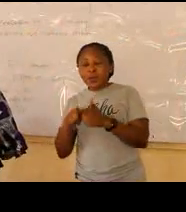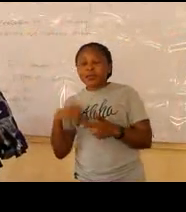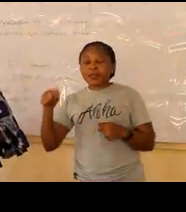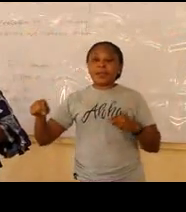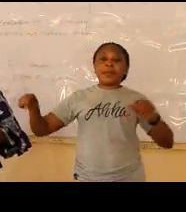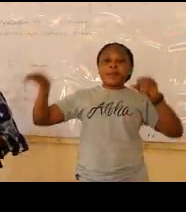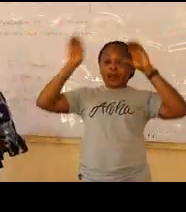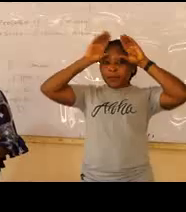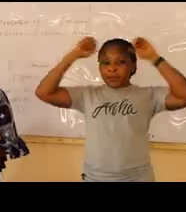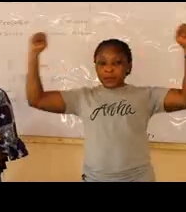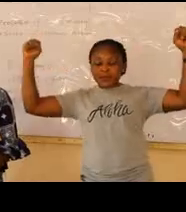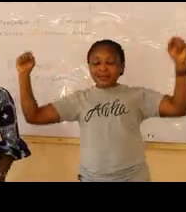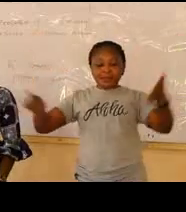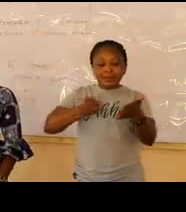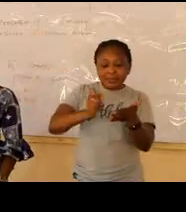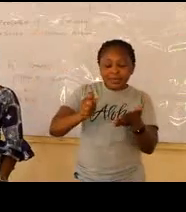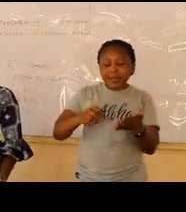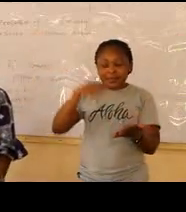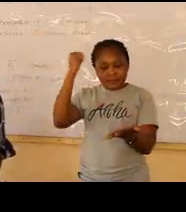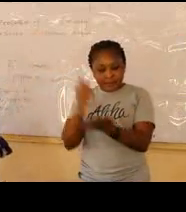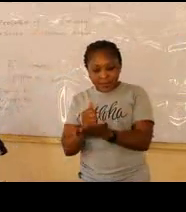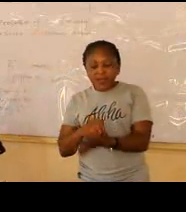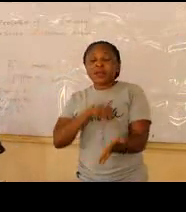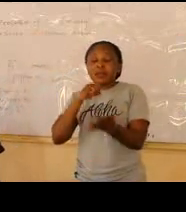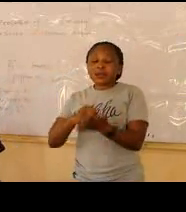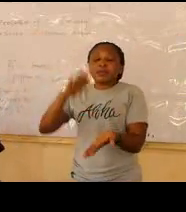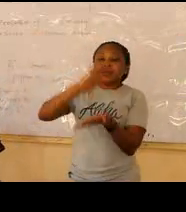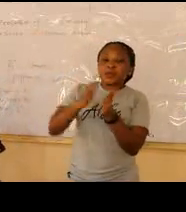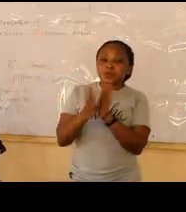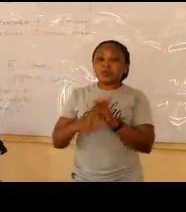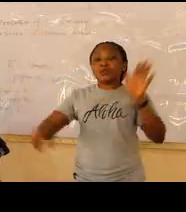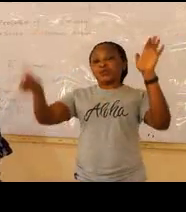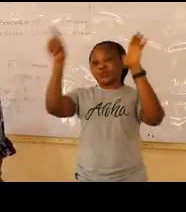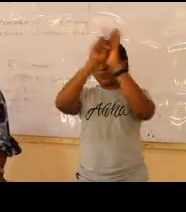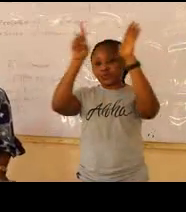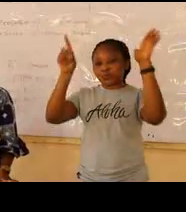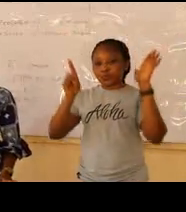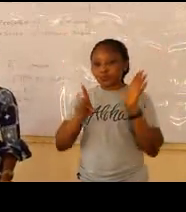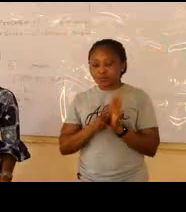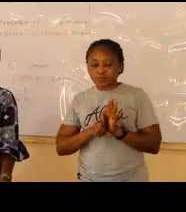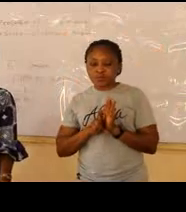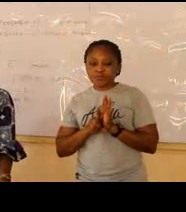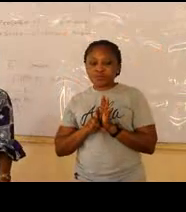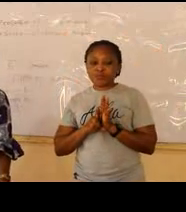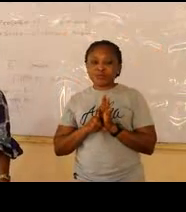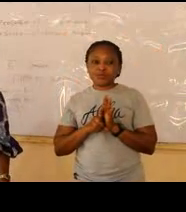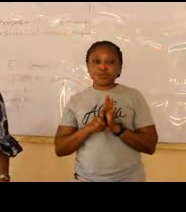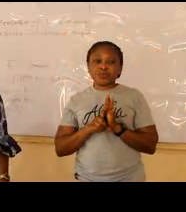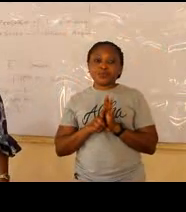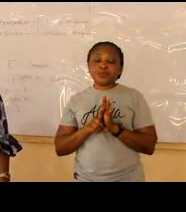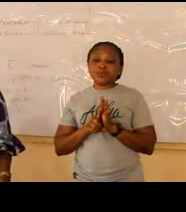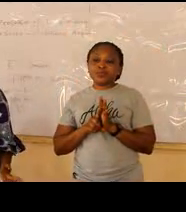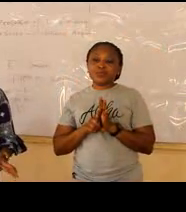what? A law. So these are the stages involved in what? In a bill becoming a